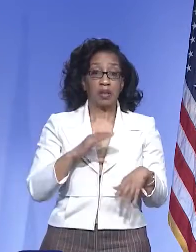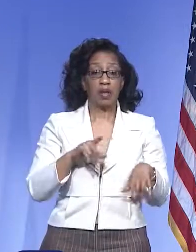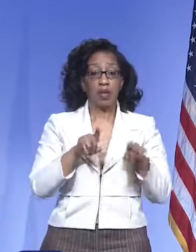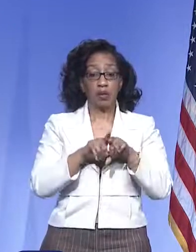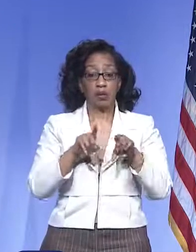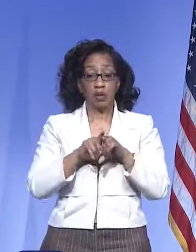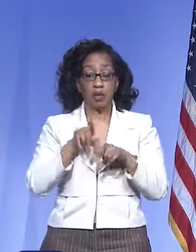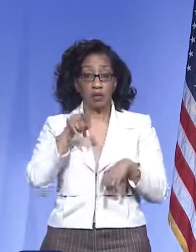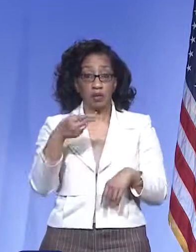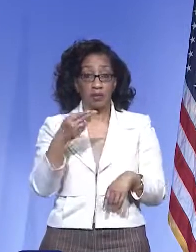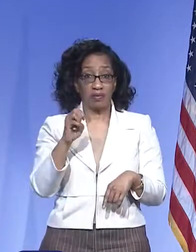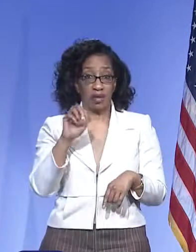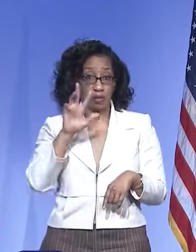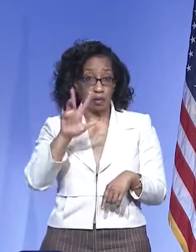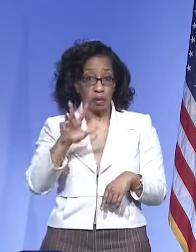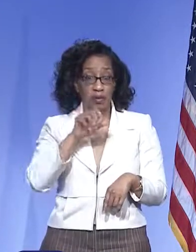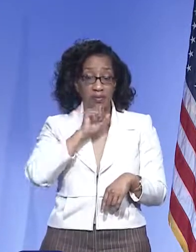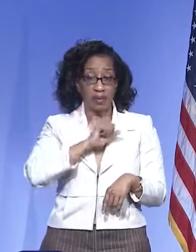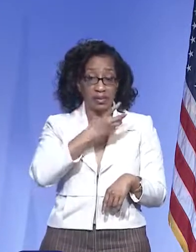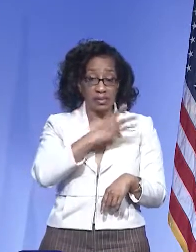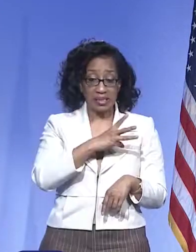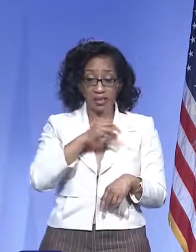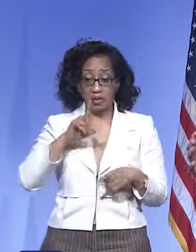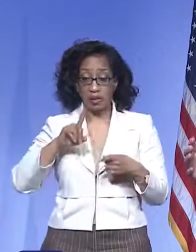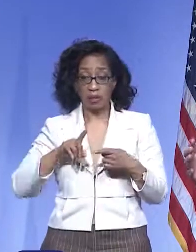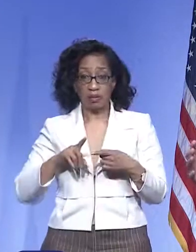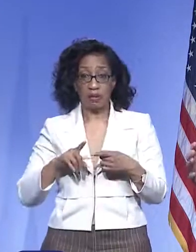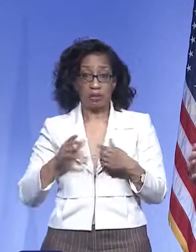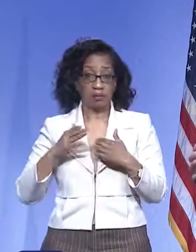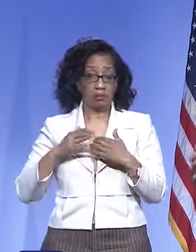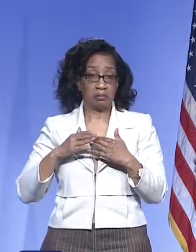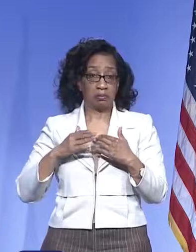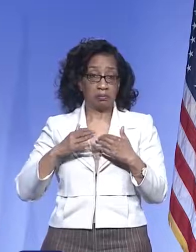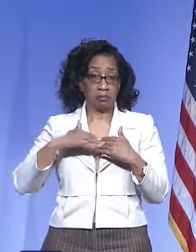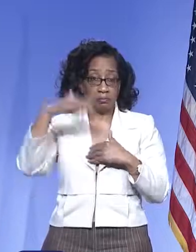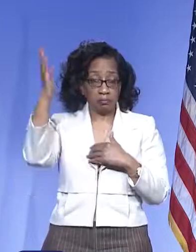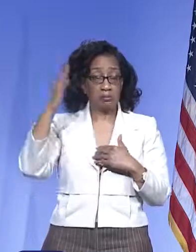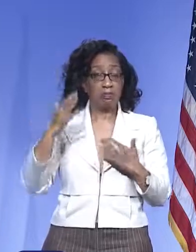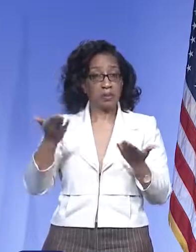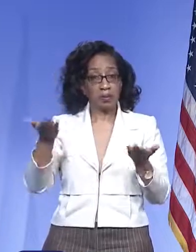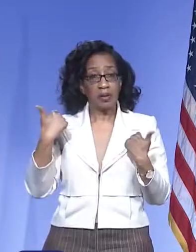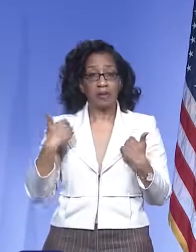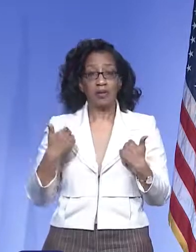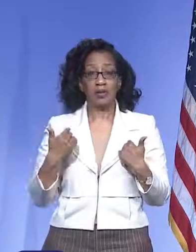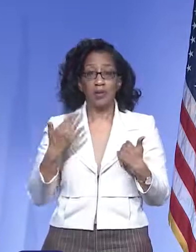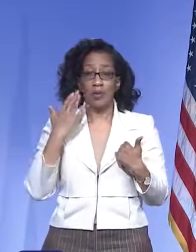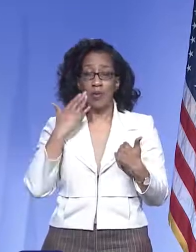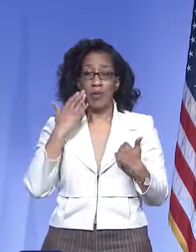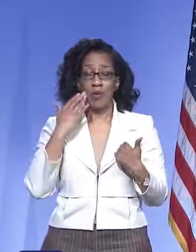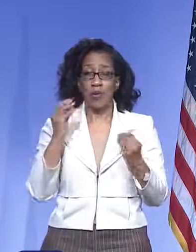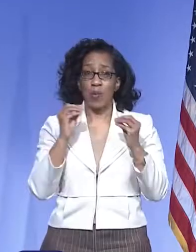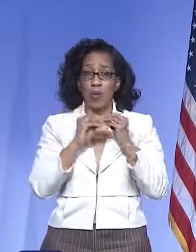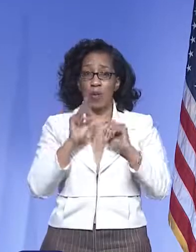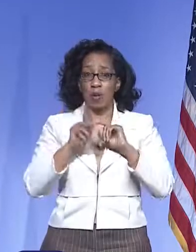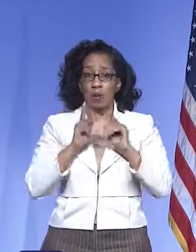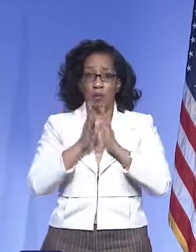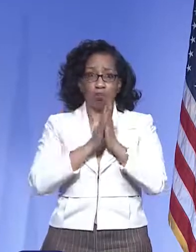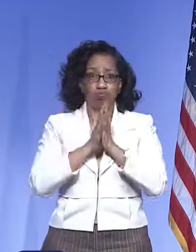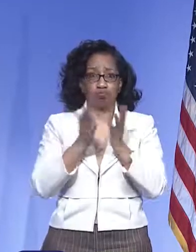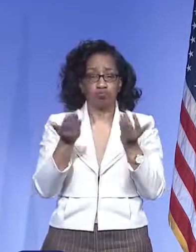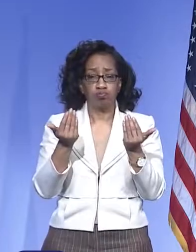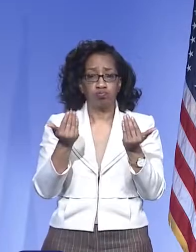please take advantage of that. We understand that there is a huge pent-up demand, and so next Friday we're going to start meeting that demand